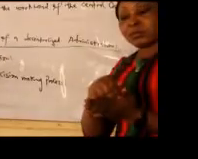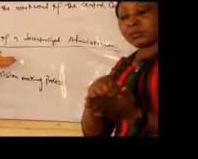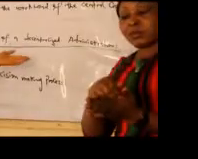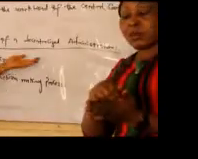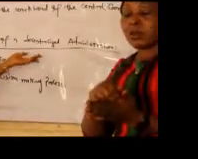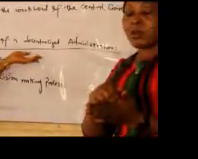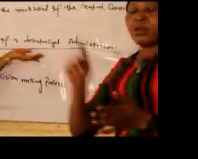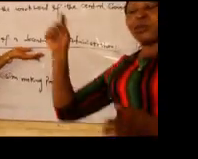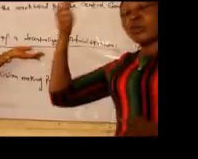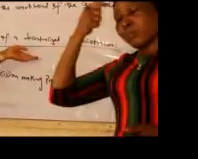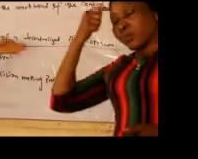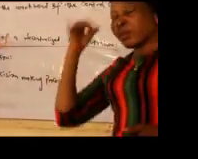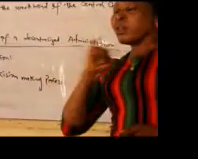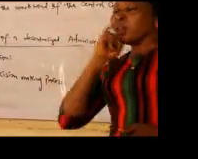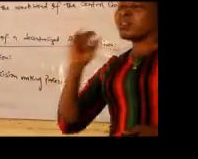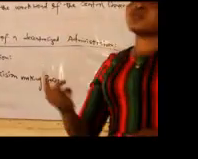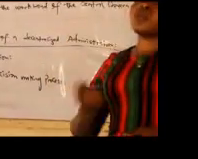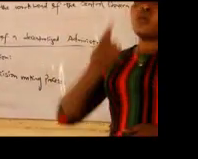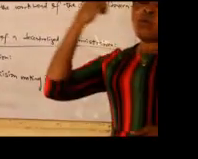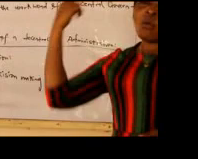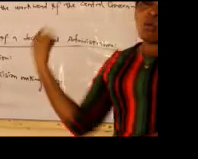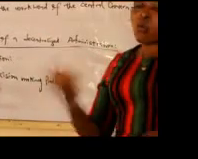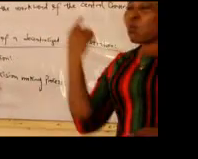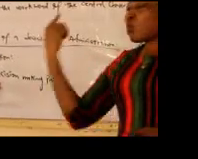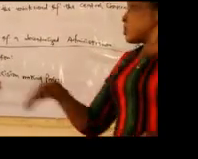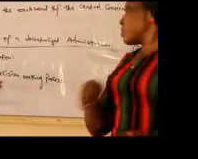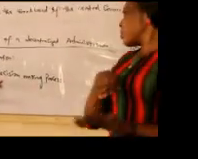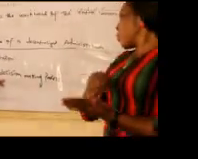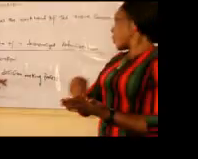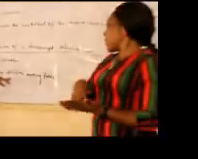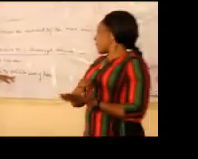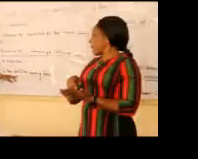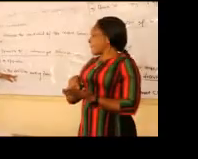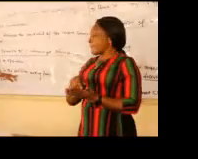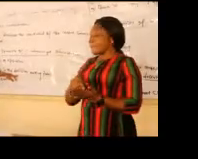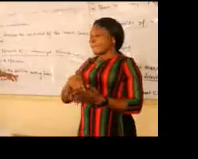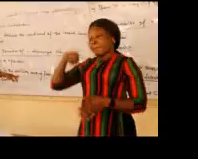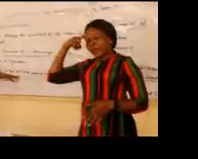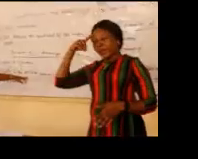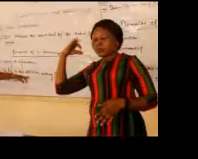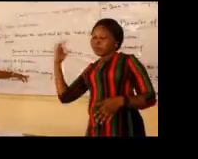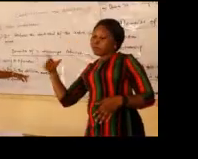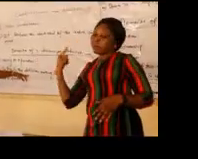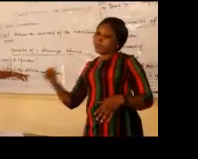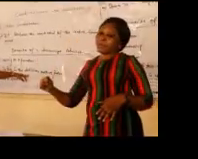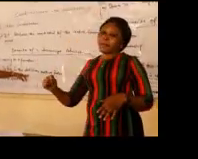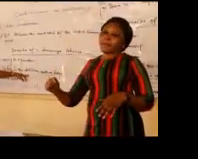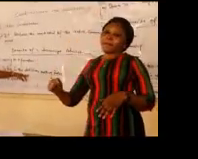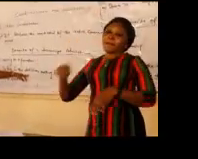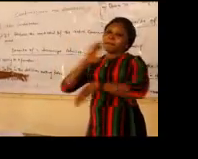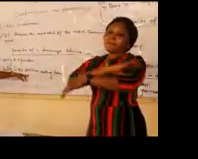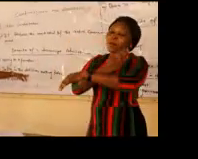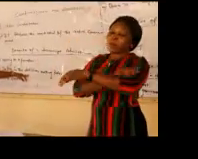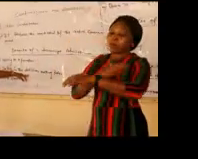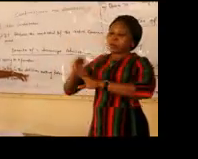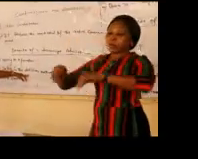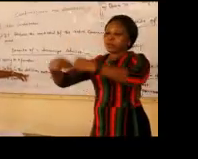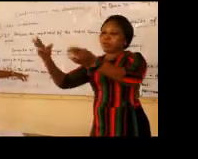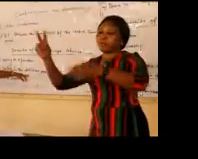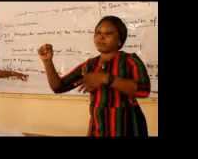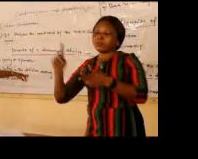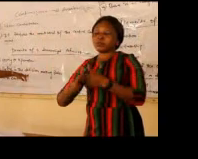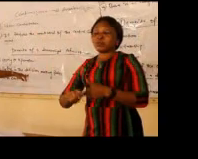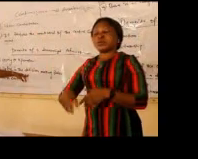in a decentralized administration. Why? Because of the power given to the state and what? The local